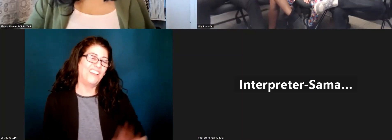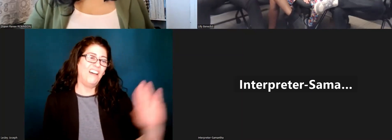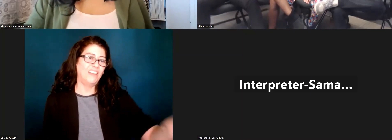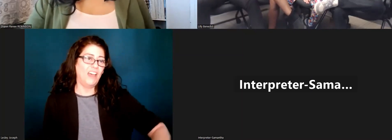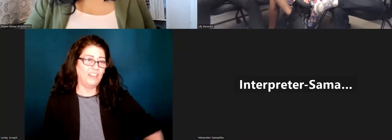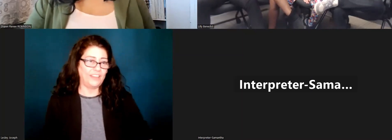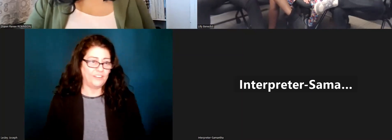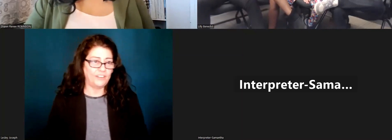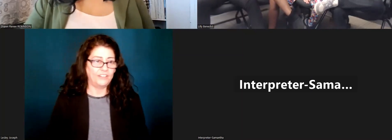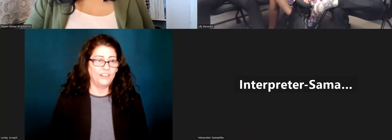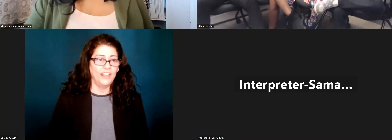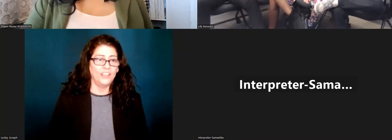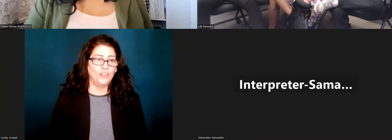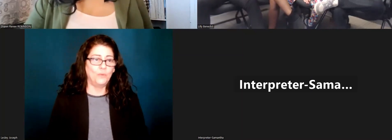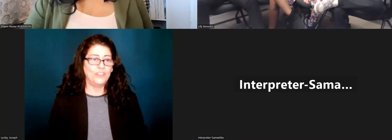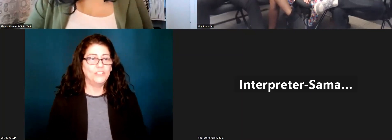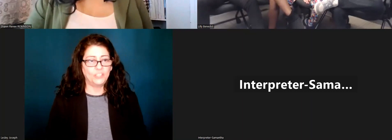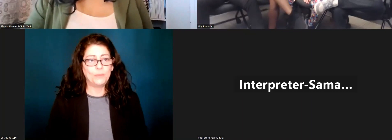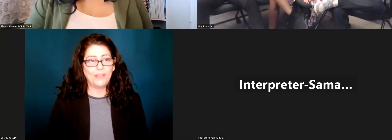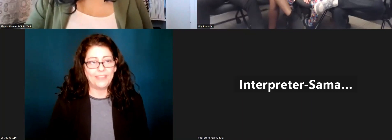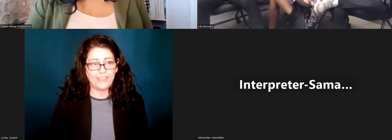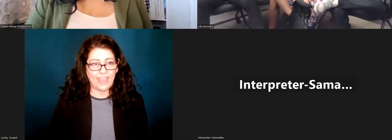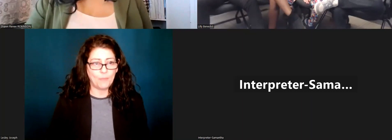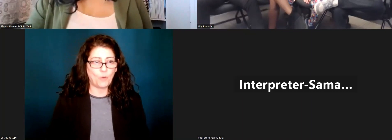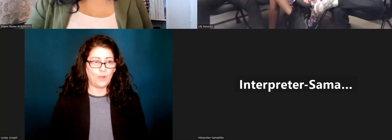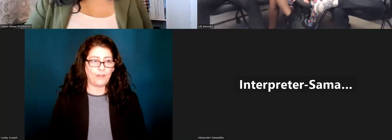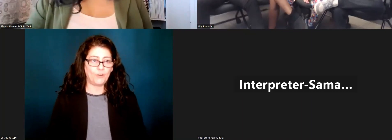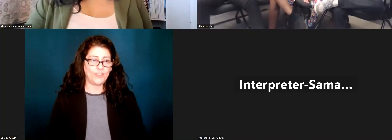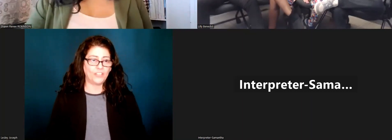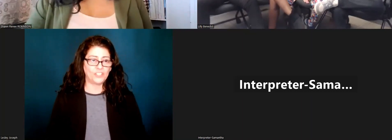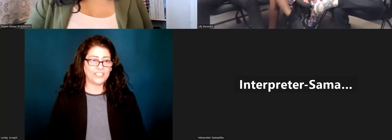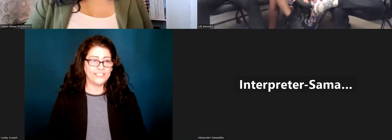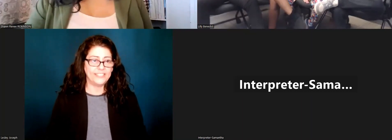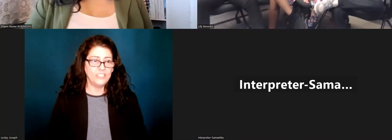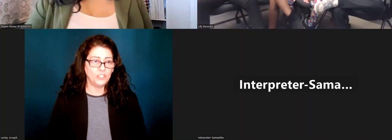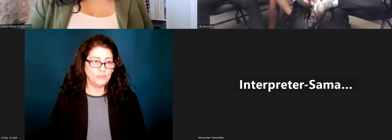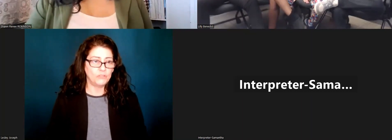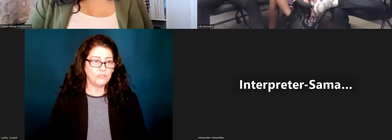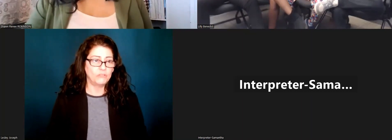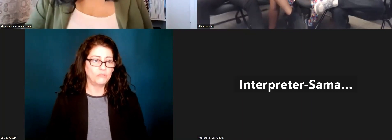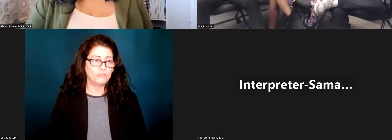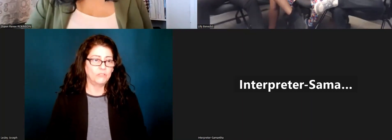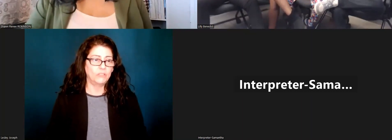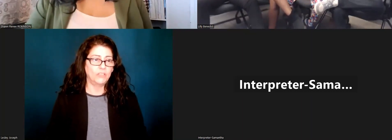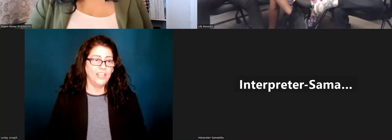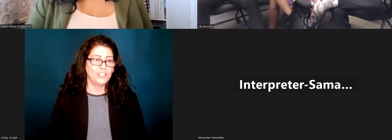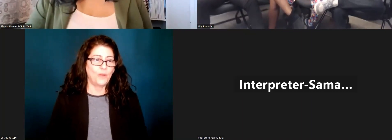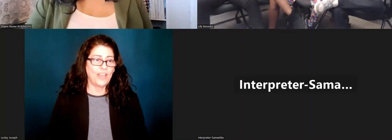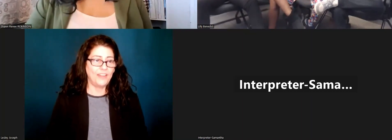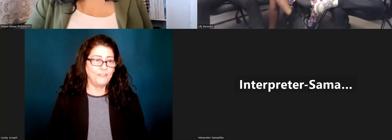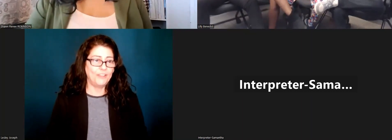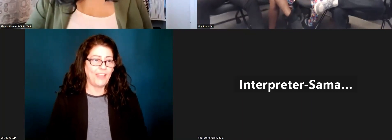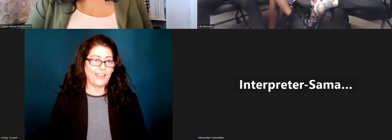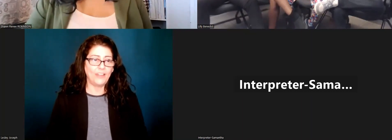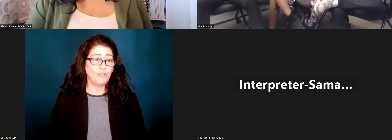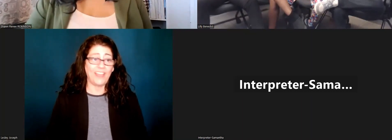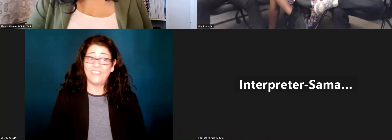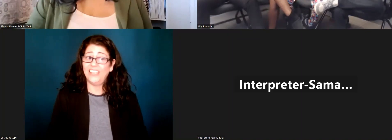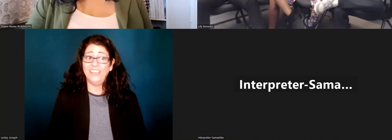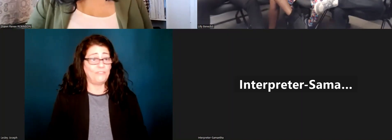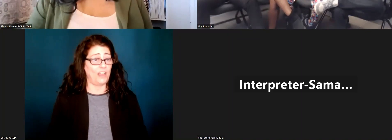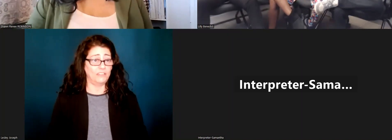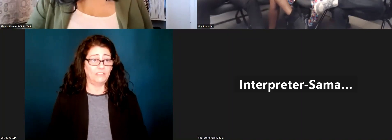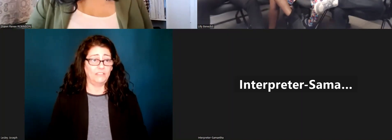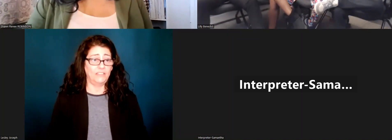it would be like, oh, no, later, you know, and they'll still be playing the game or whatever. And that just continues. So I kind of feel like I don't